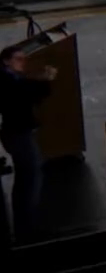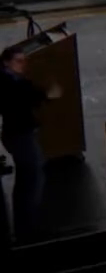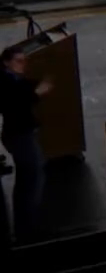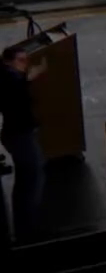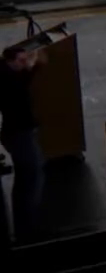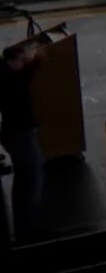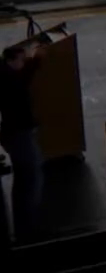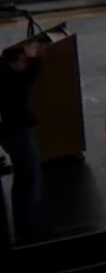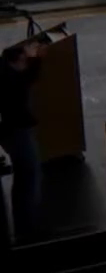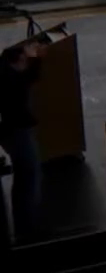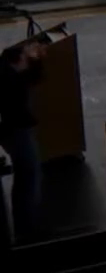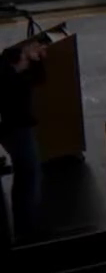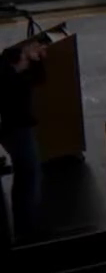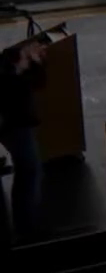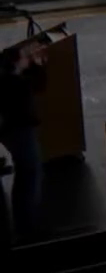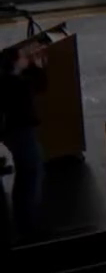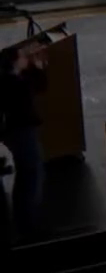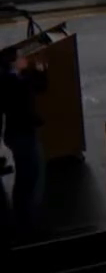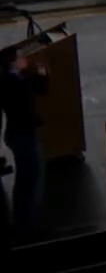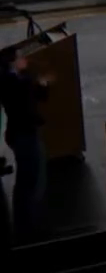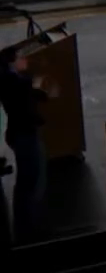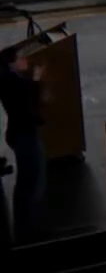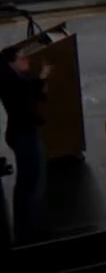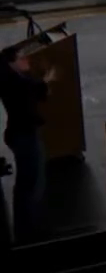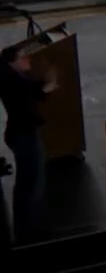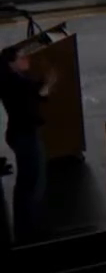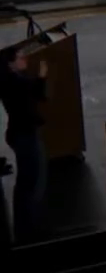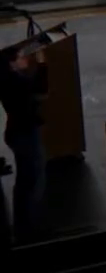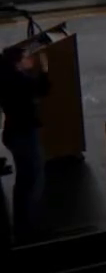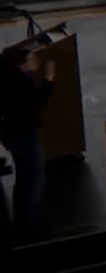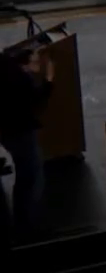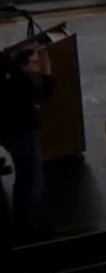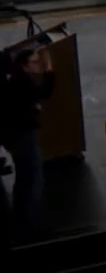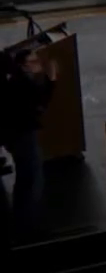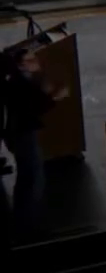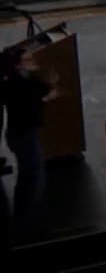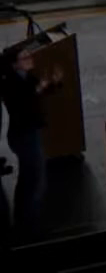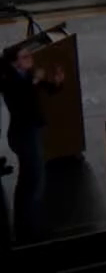world. Take your candle.